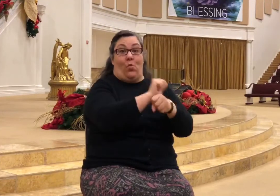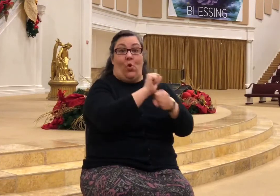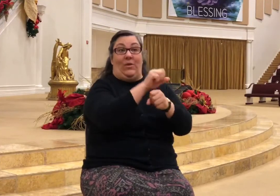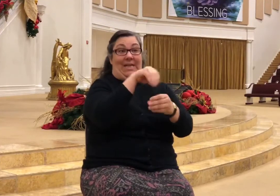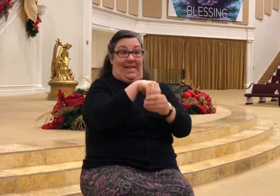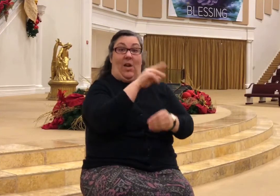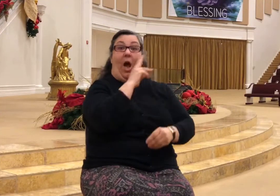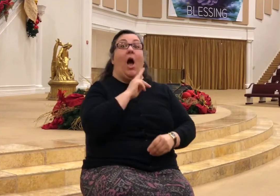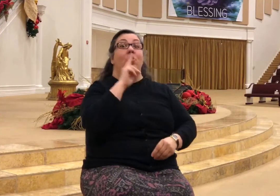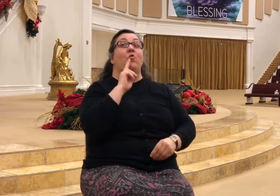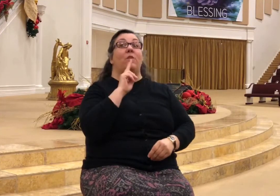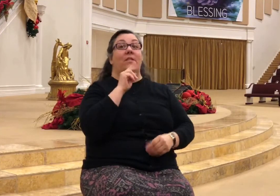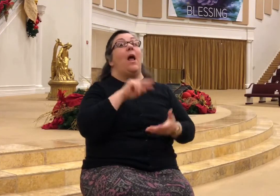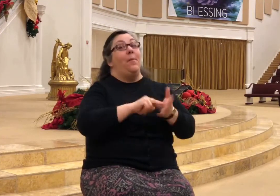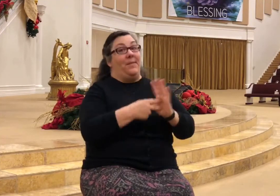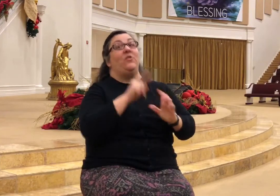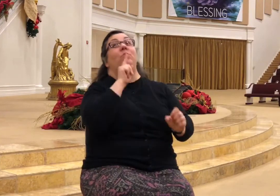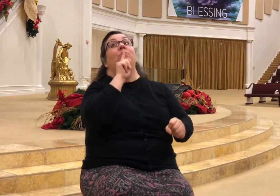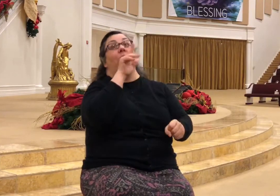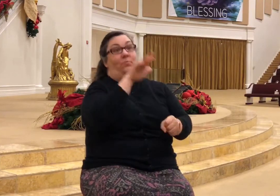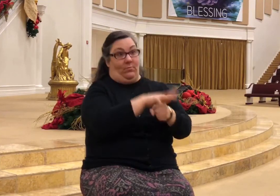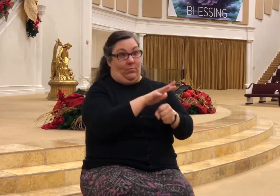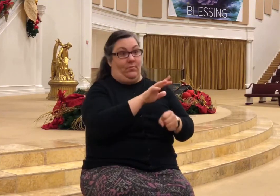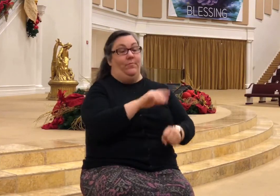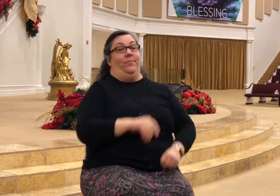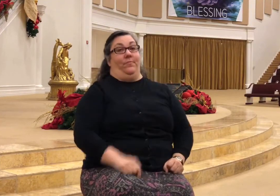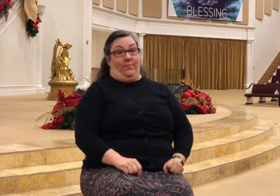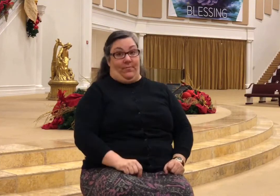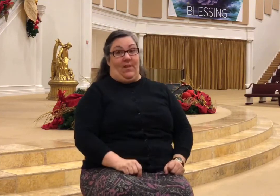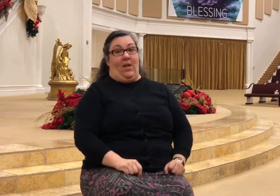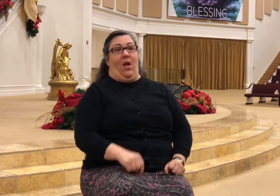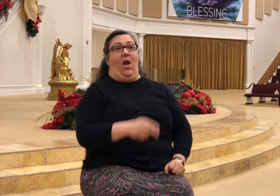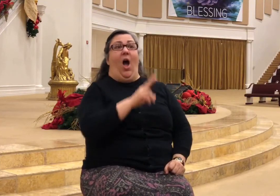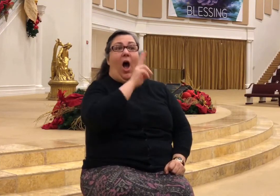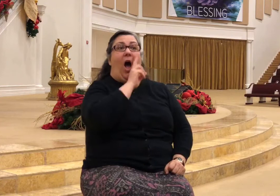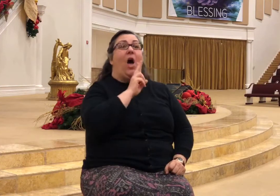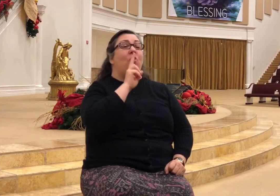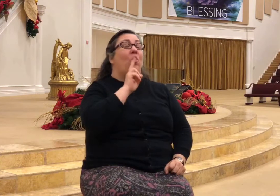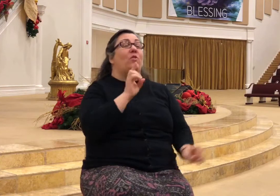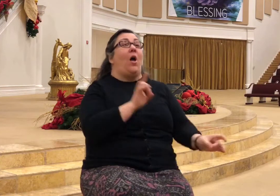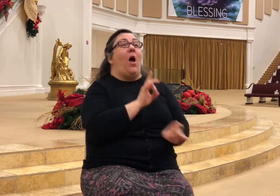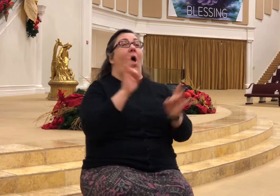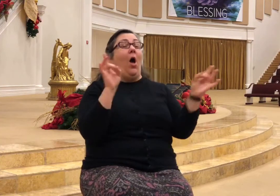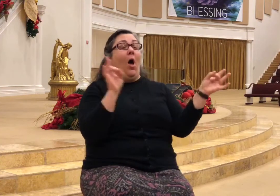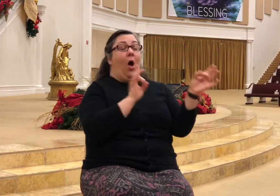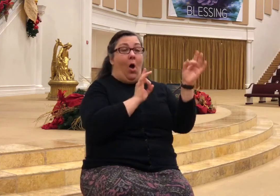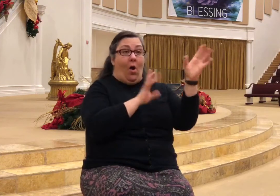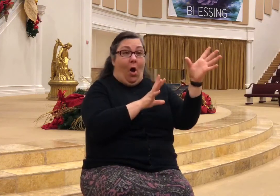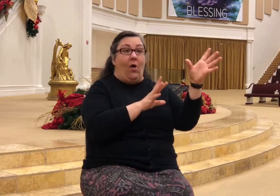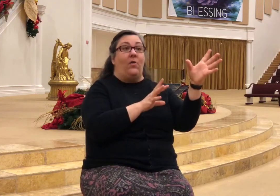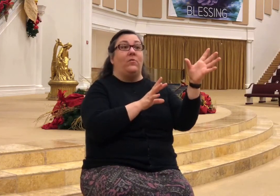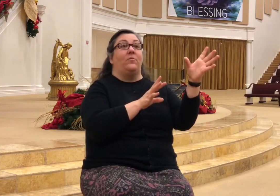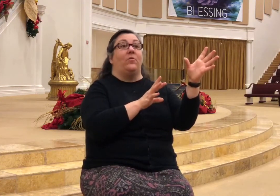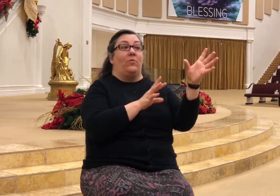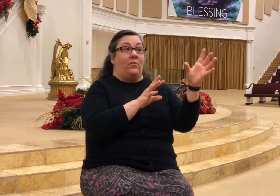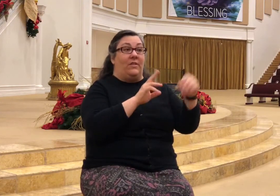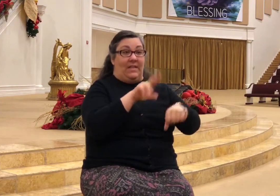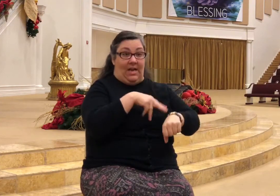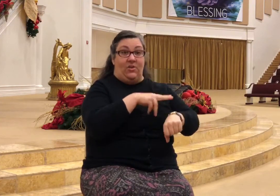committed. See, what you may not know is Honduras is one of the most volatile nations of world